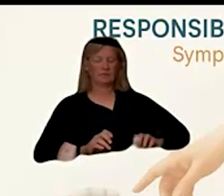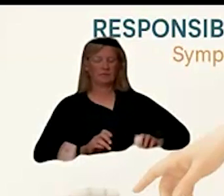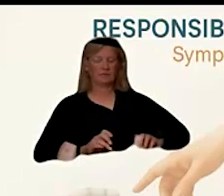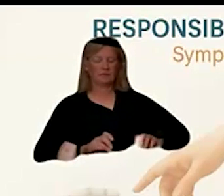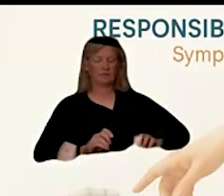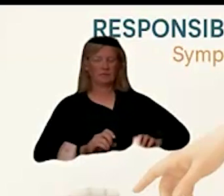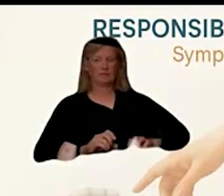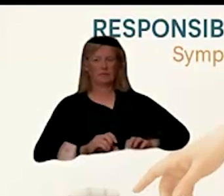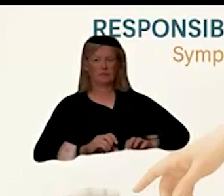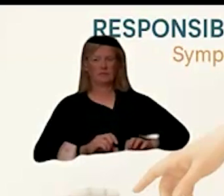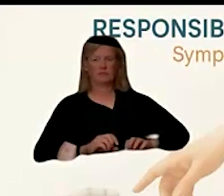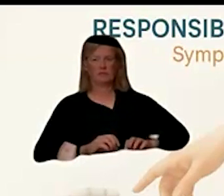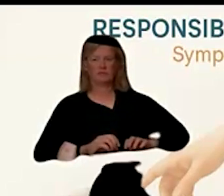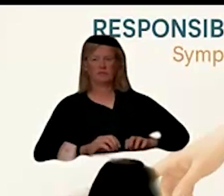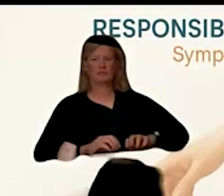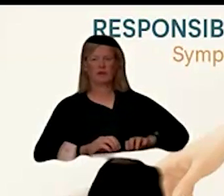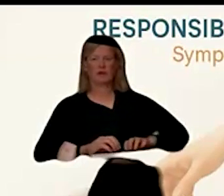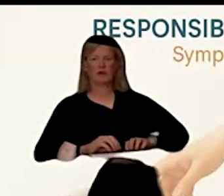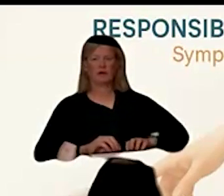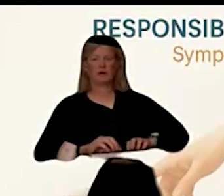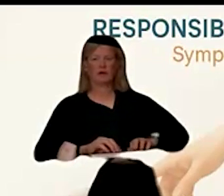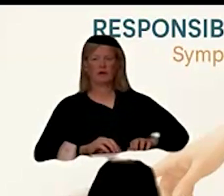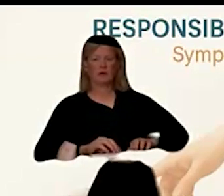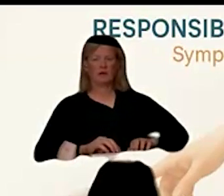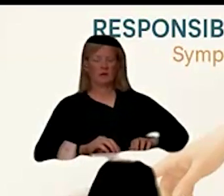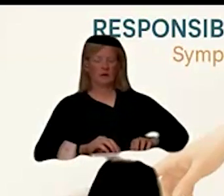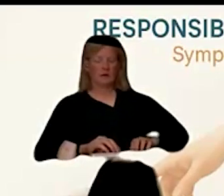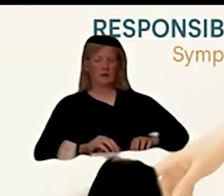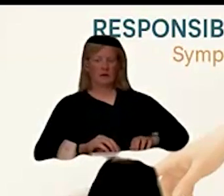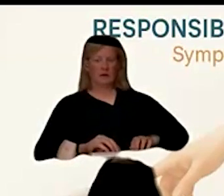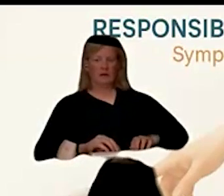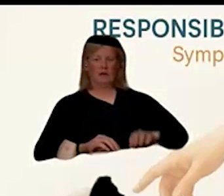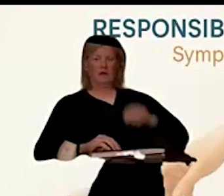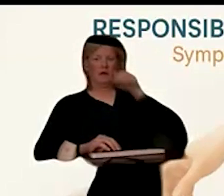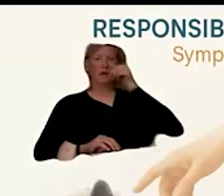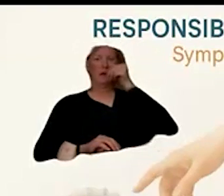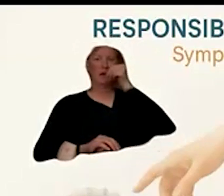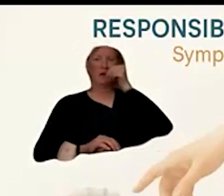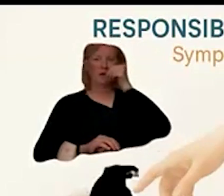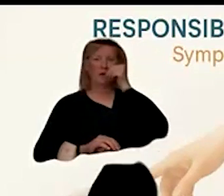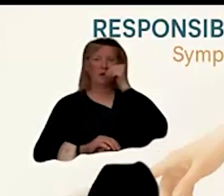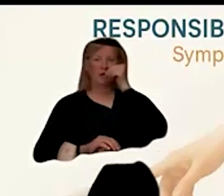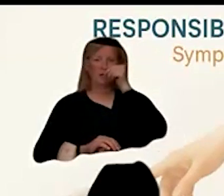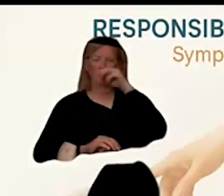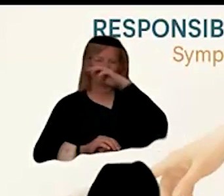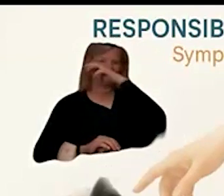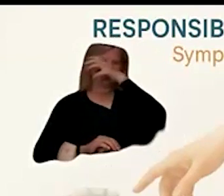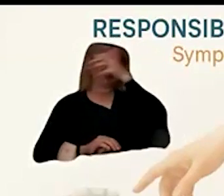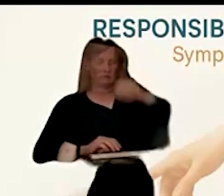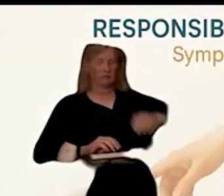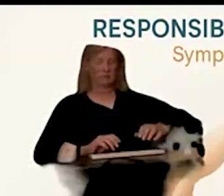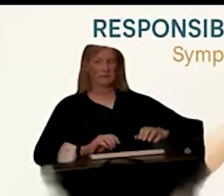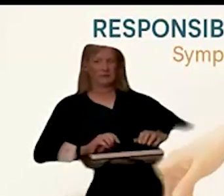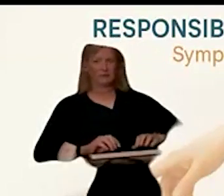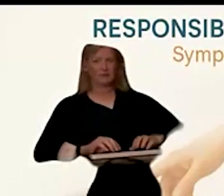to see continuation of this project because I think it really set the right direction. But it basically started asking the question how to work